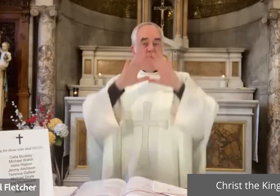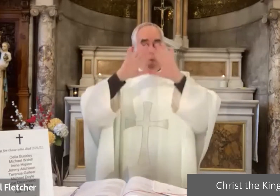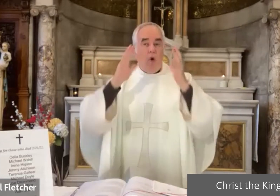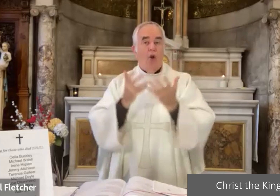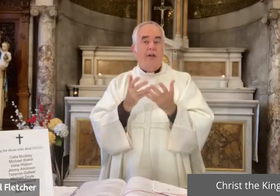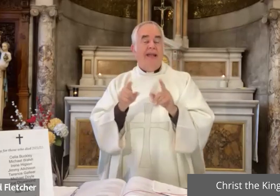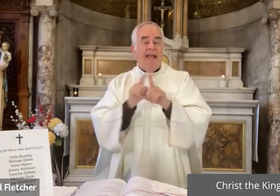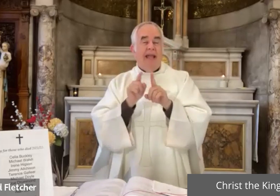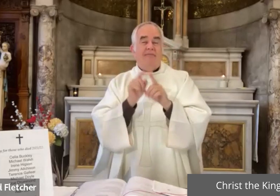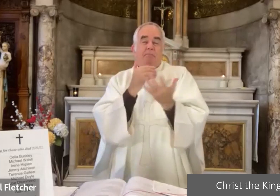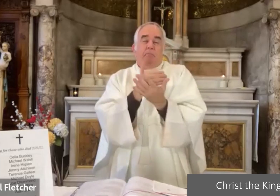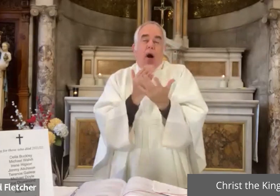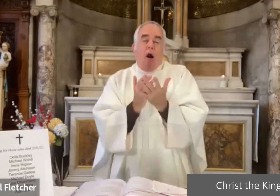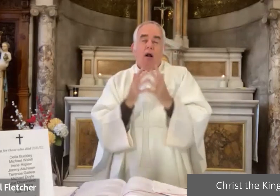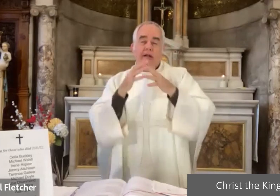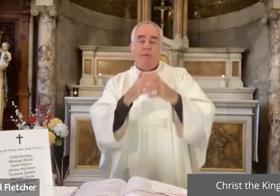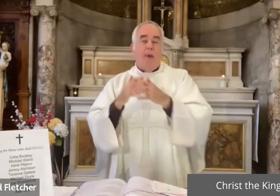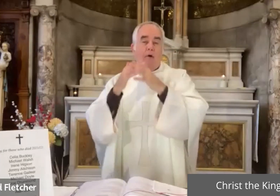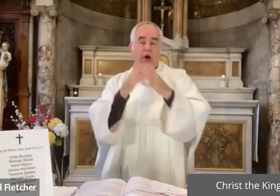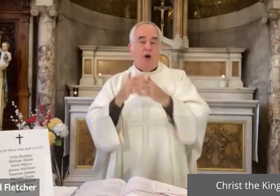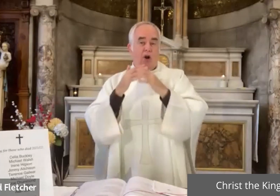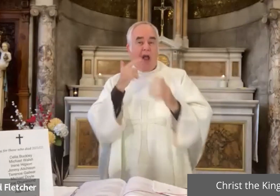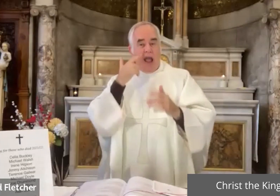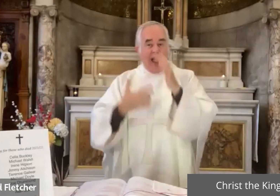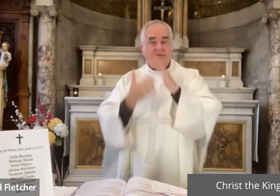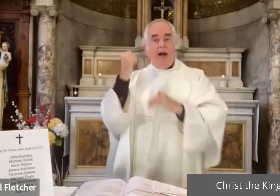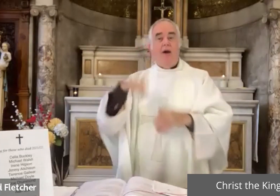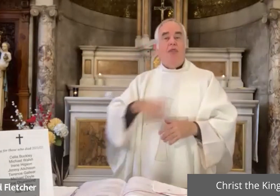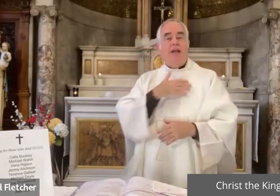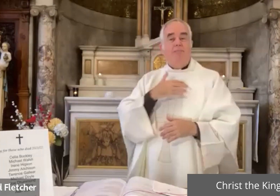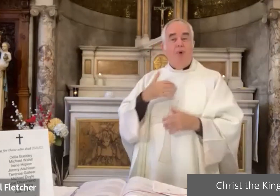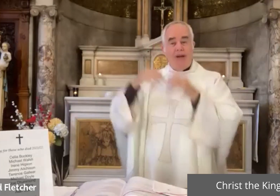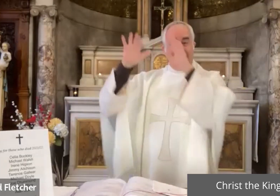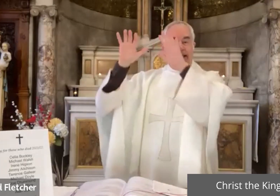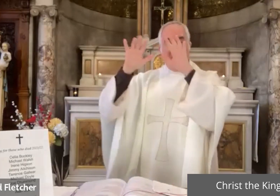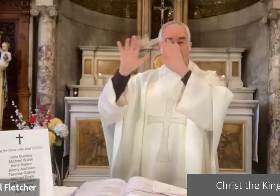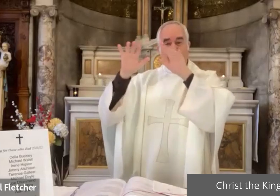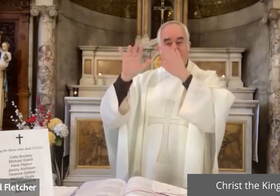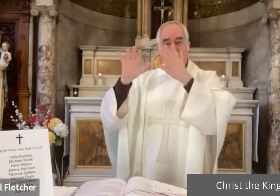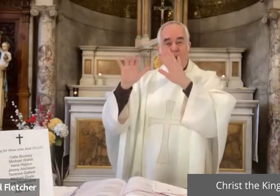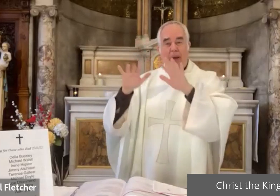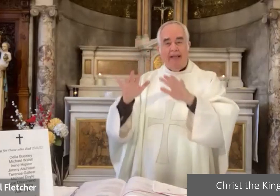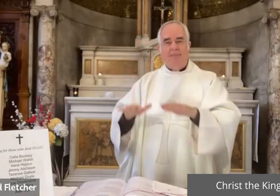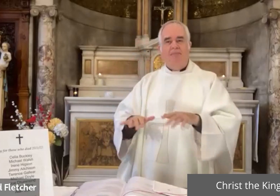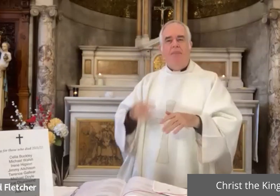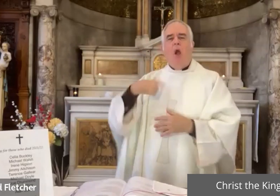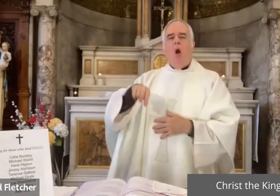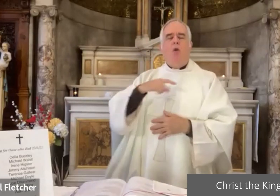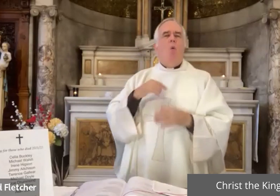parts of the world, even parts of America, I found out this morning, is